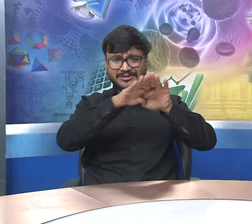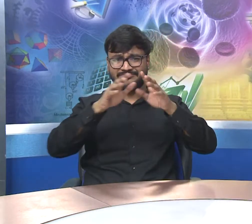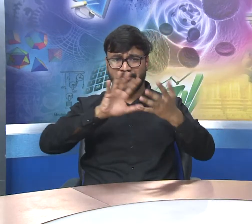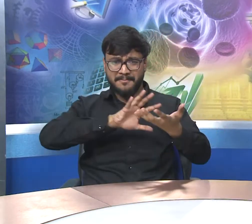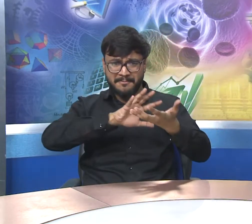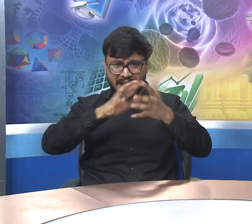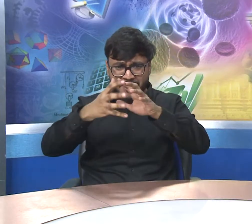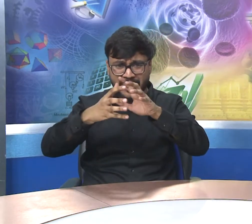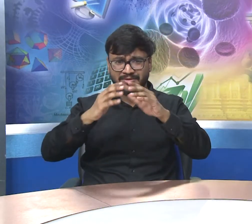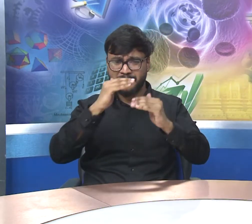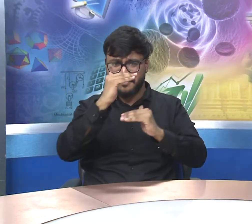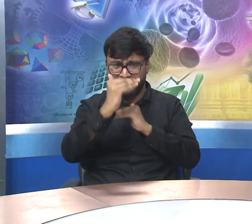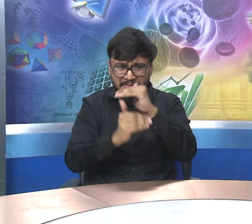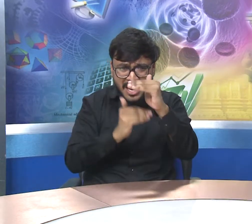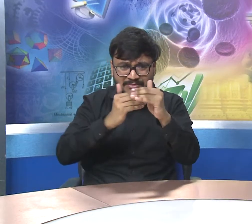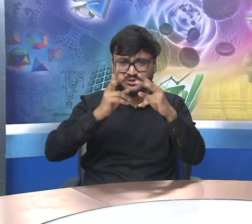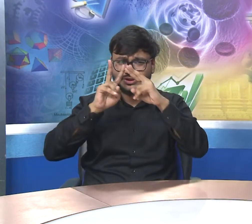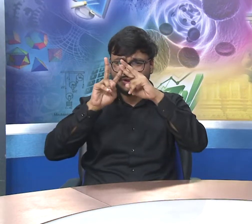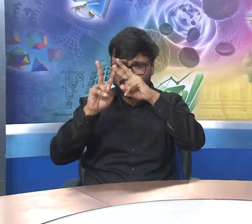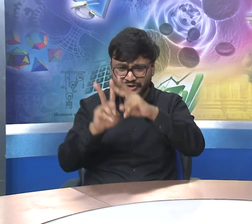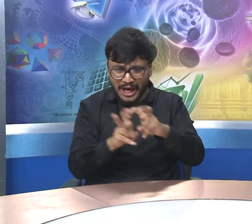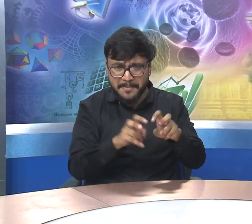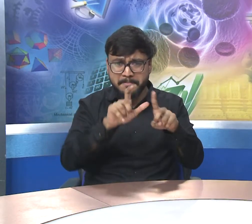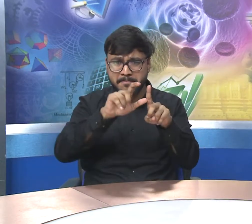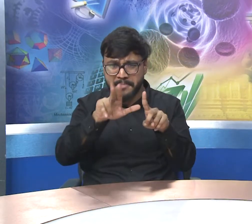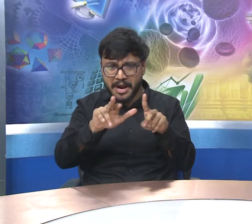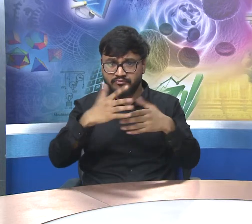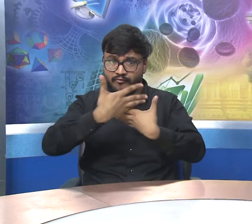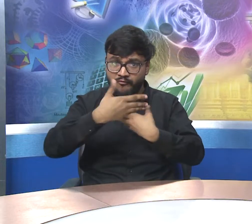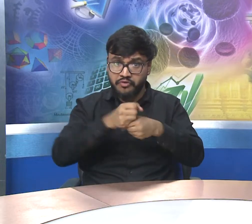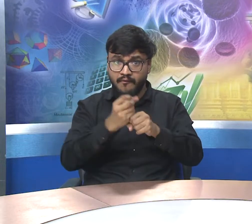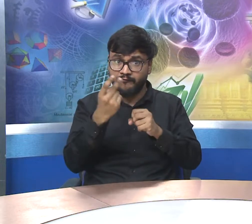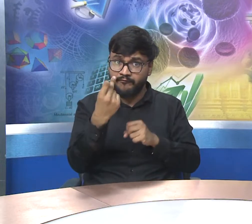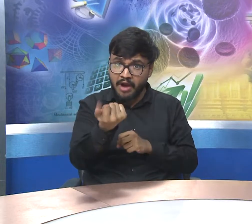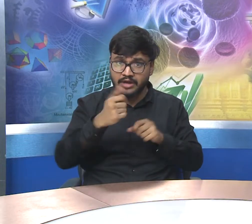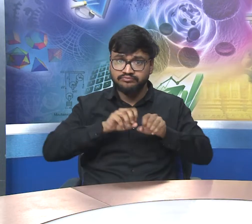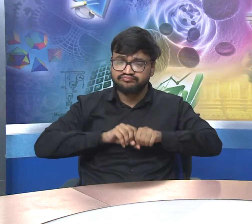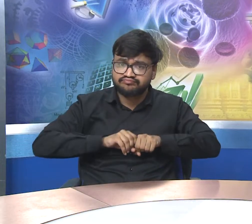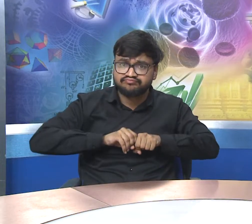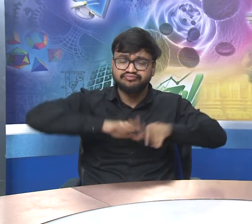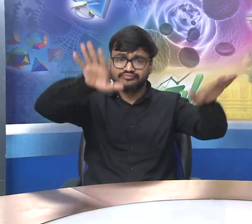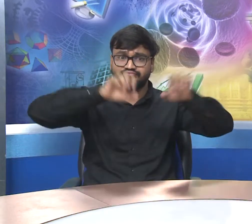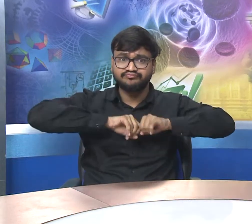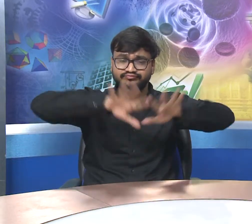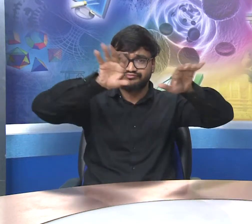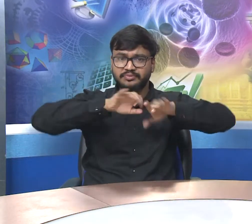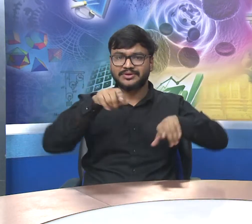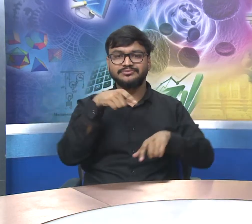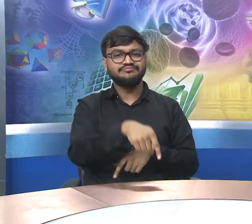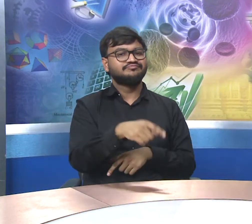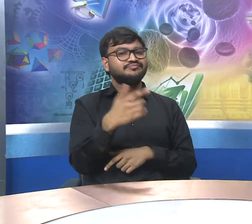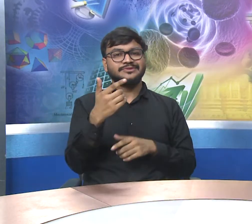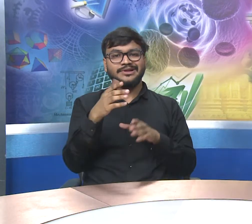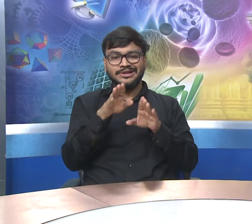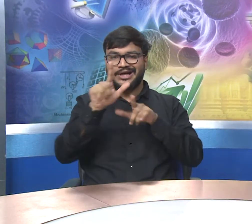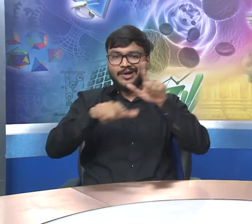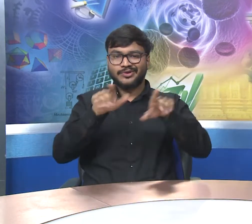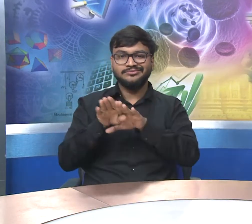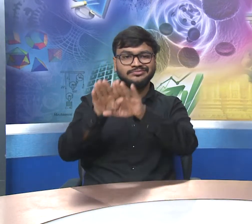Language standardization is not a product. Creating a language resource such as dictionary does not